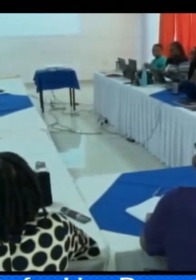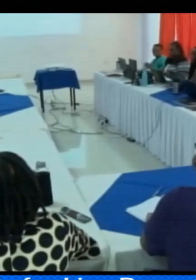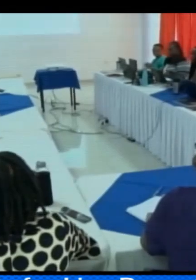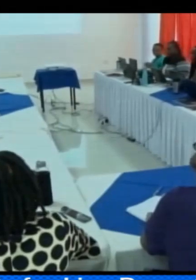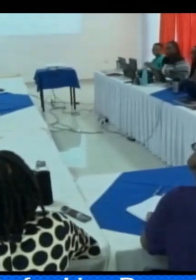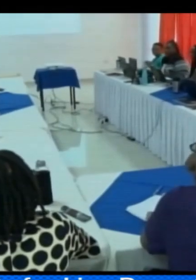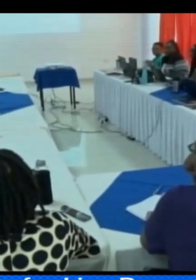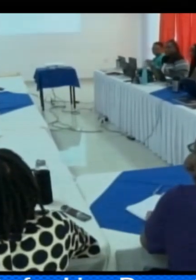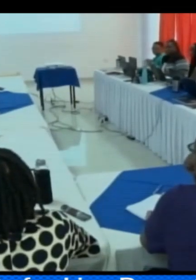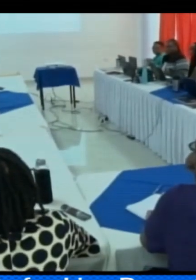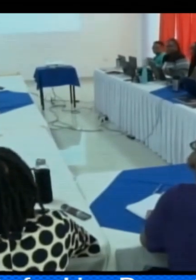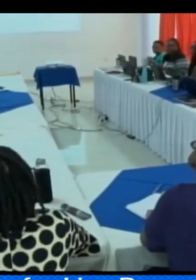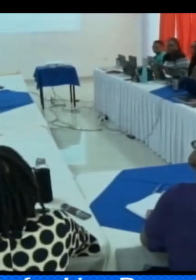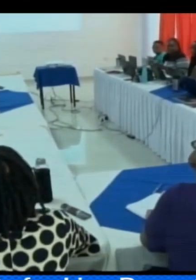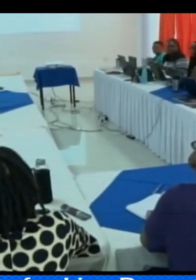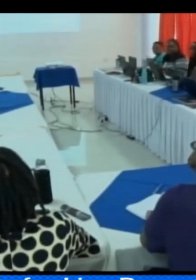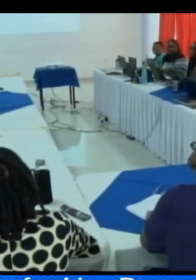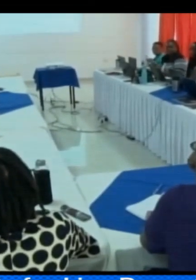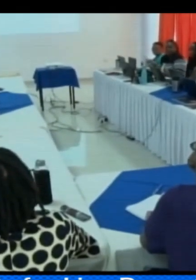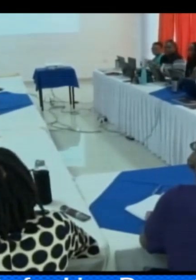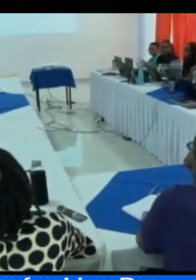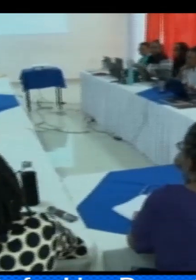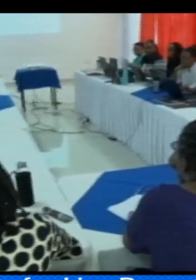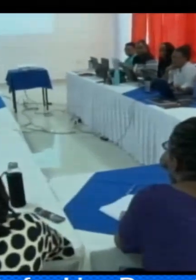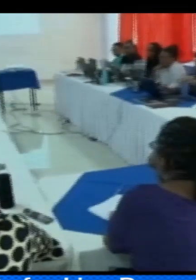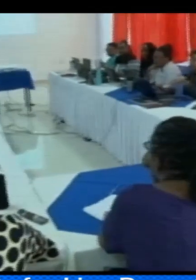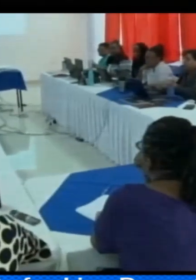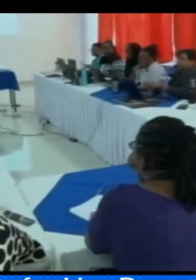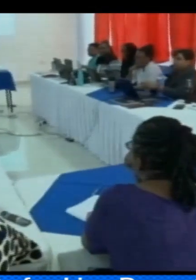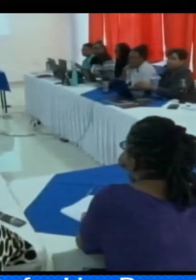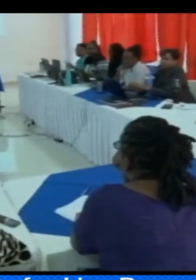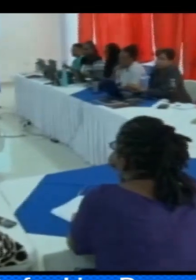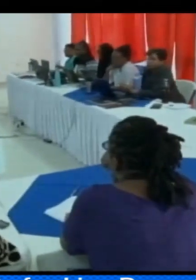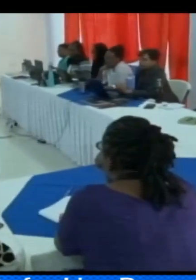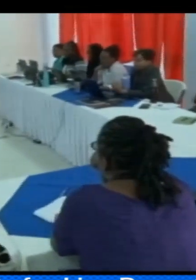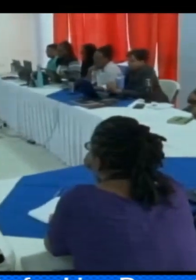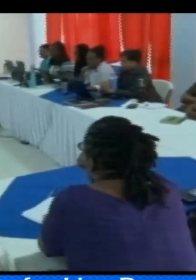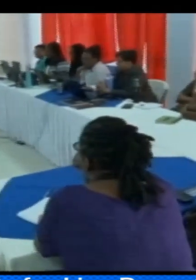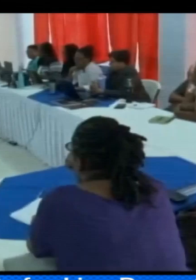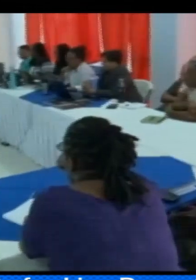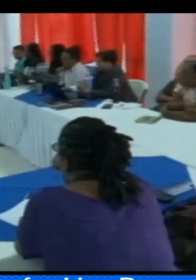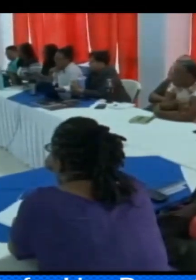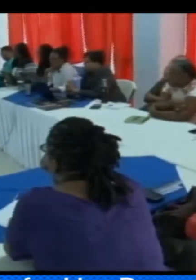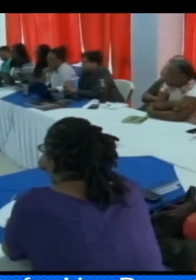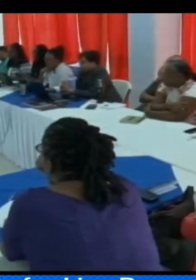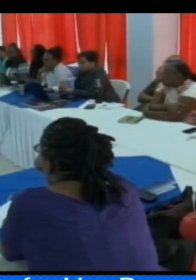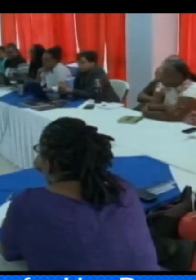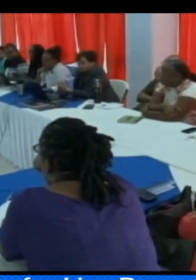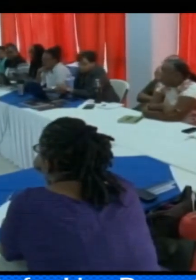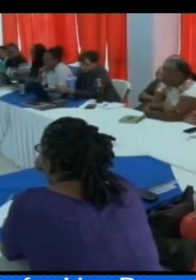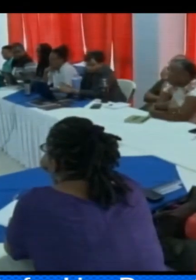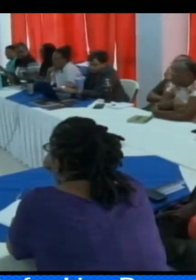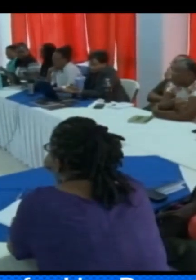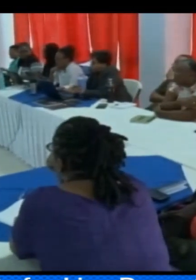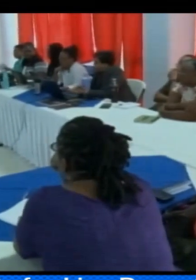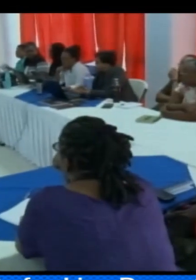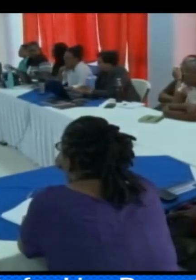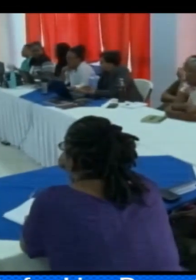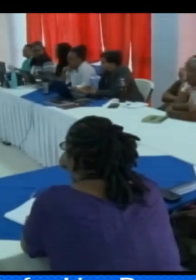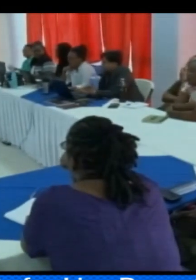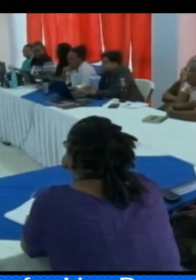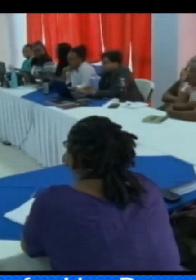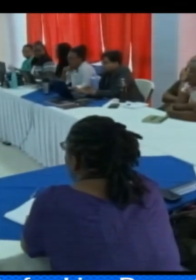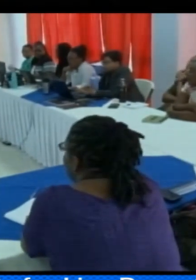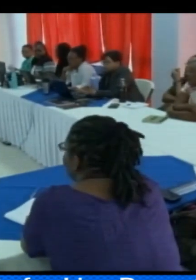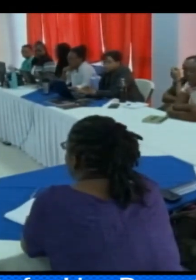the current challenges are for people with special needs, what they liked about the policy, and their expectations for its future